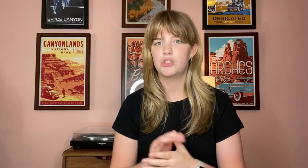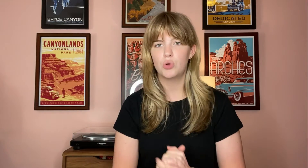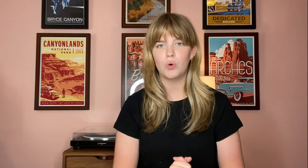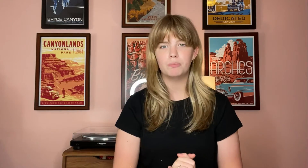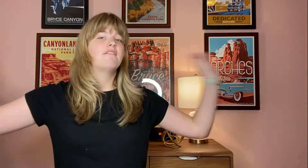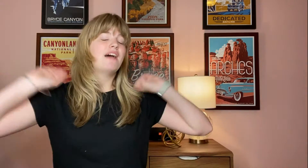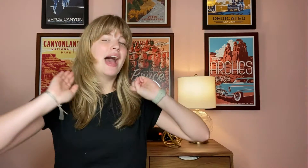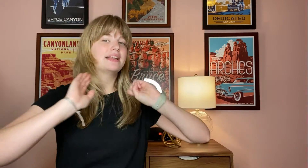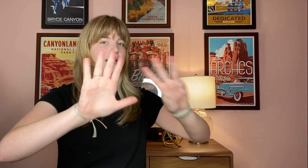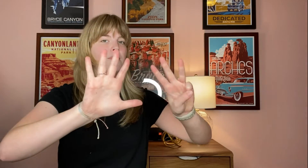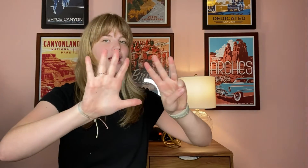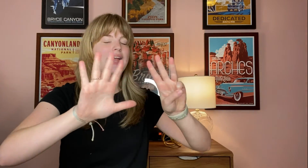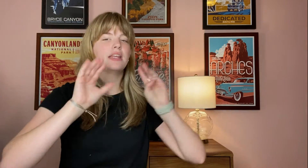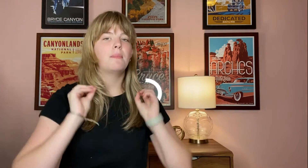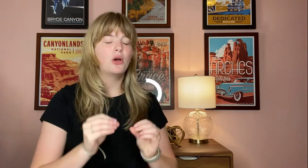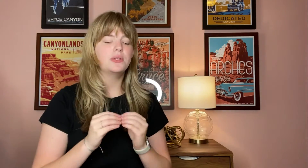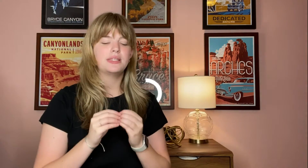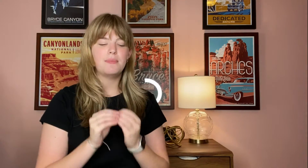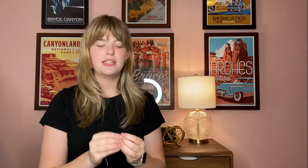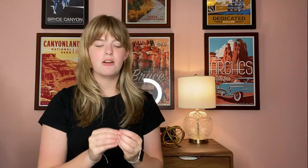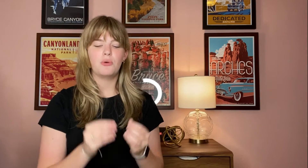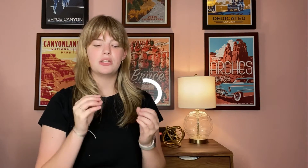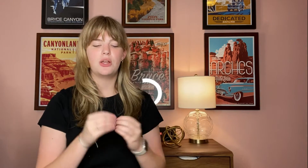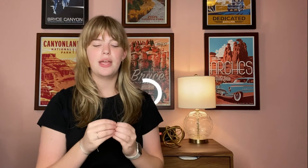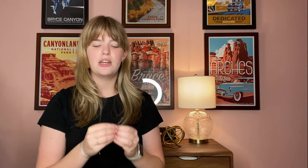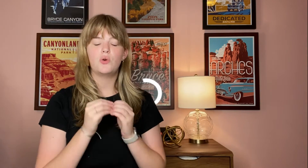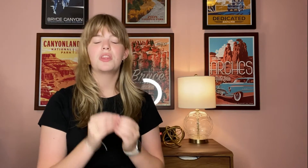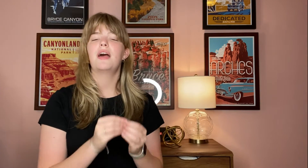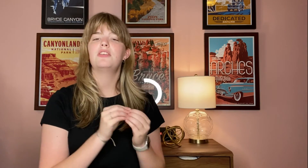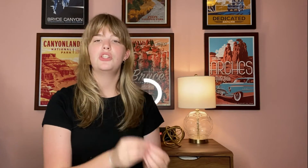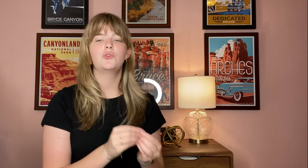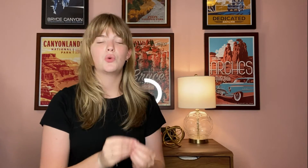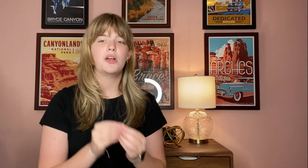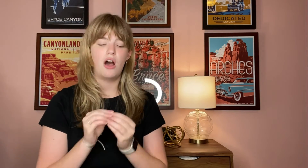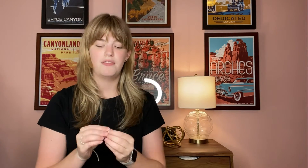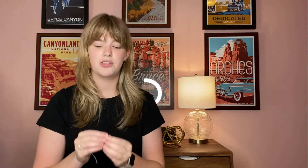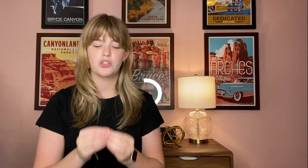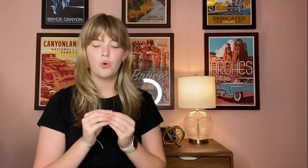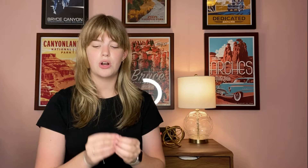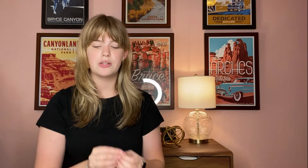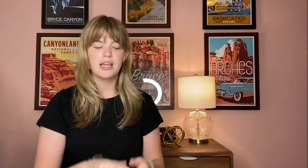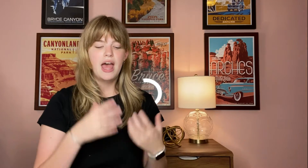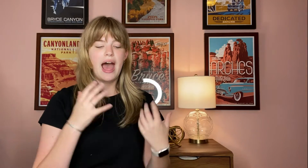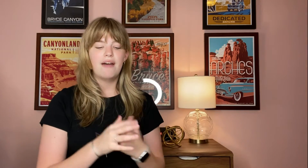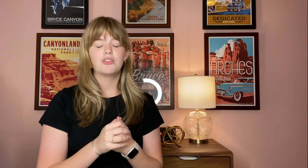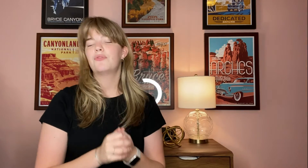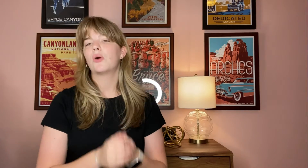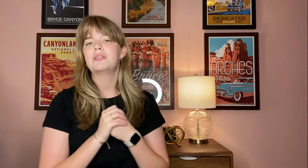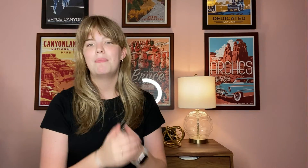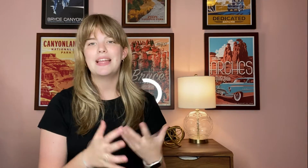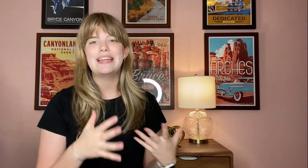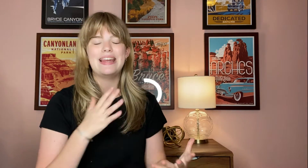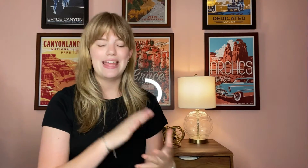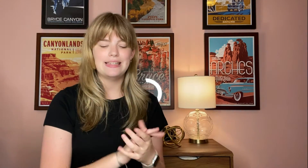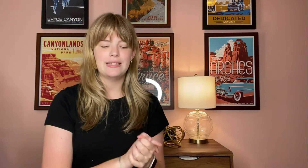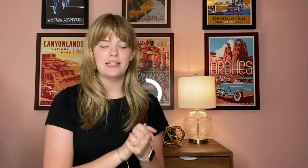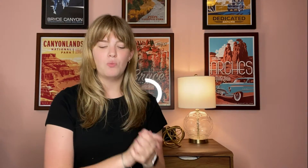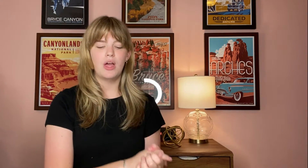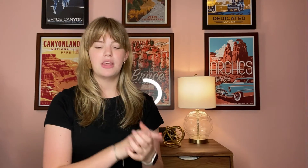school. Fact number 8, the post cemetery was located north of the 2-story officers' quarters. After the fort was abandoned in 1891, the